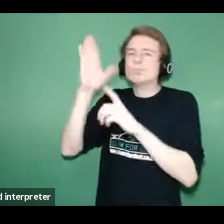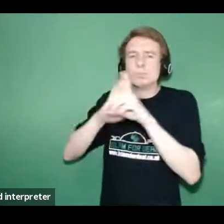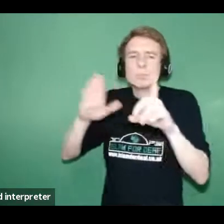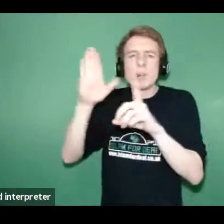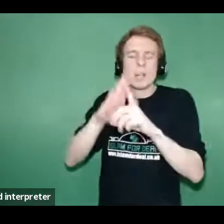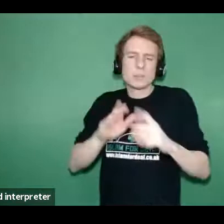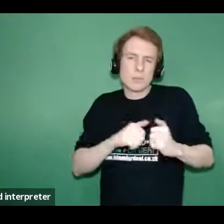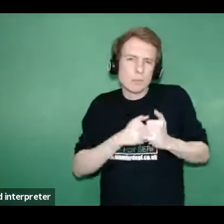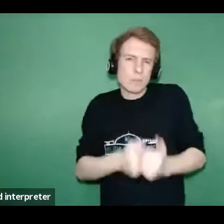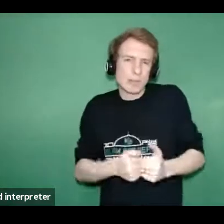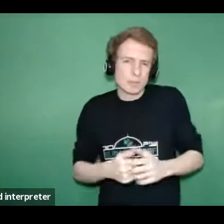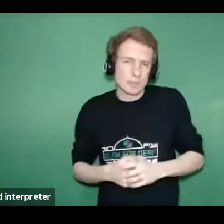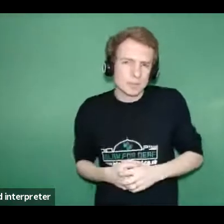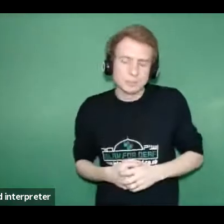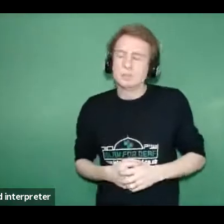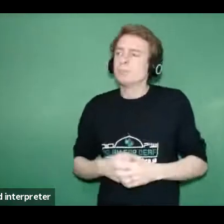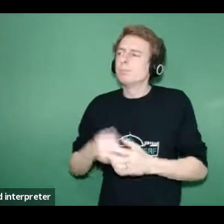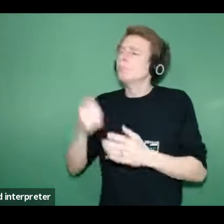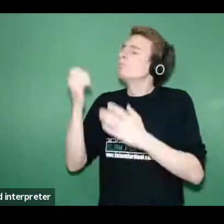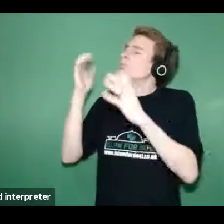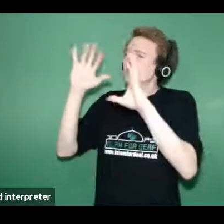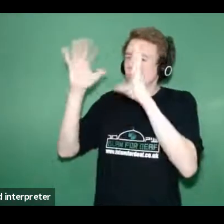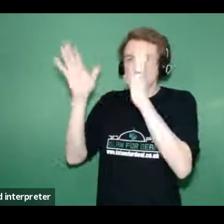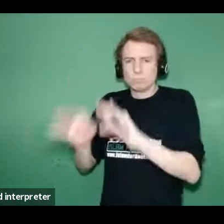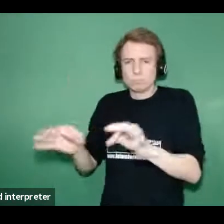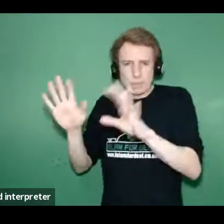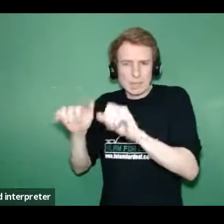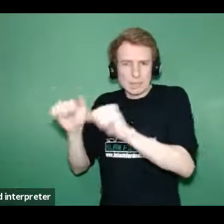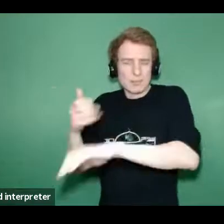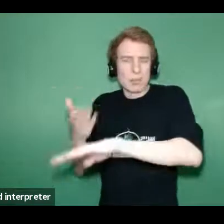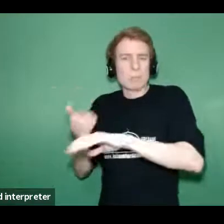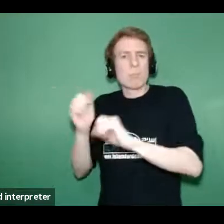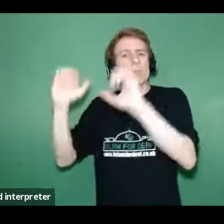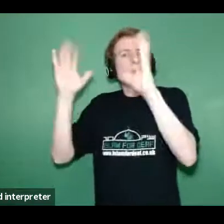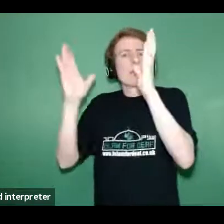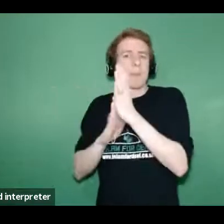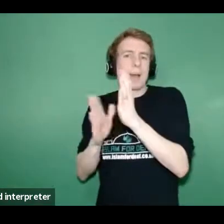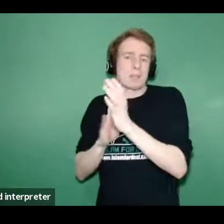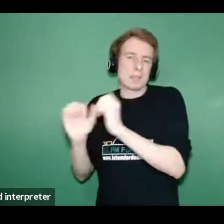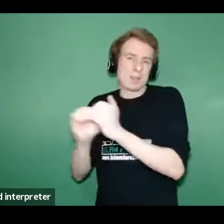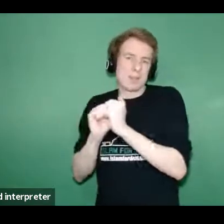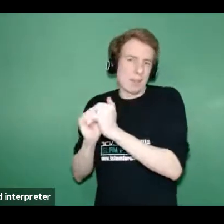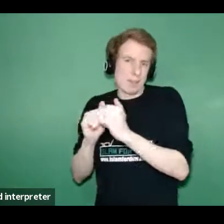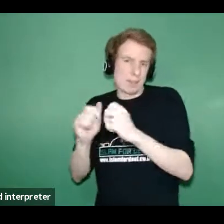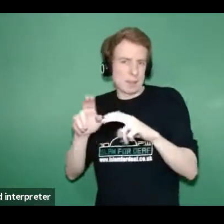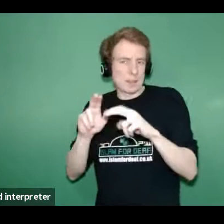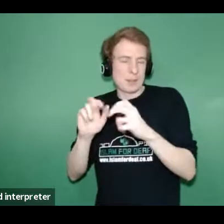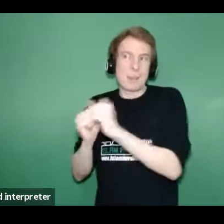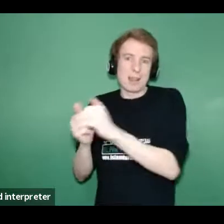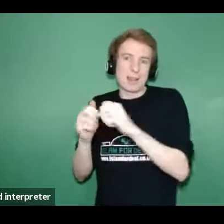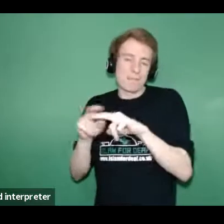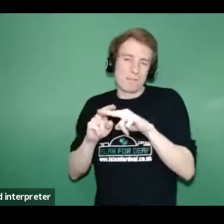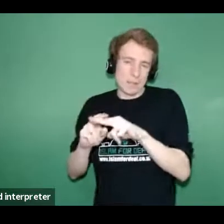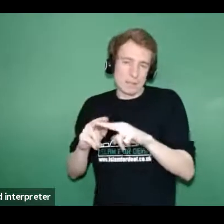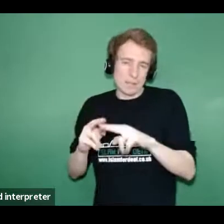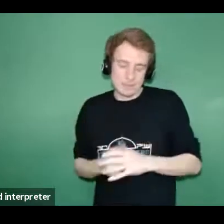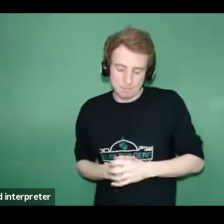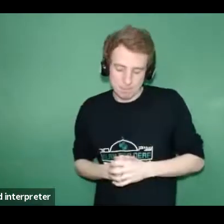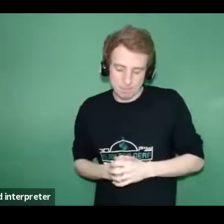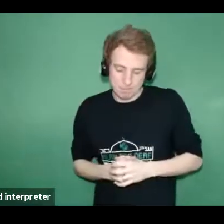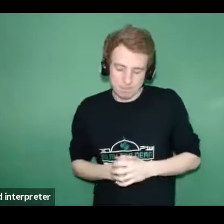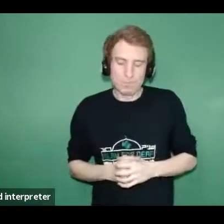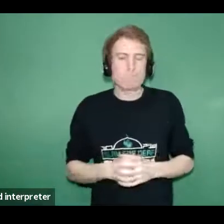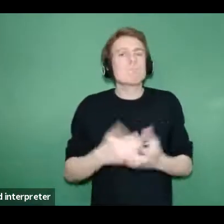and salutations upon the Prophet Muhammad and upon his family and companions. To proceed, we warmly welcome you to